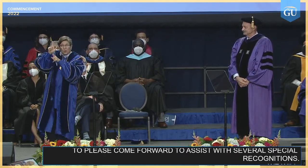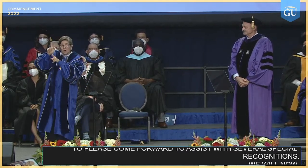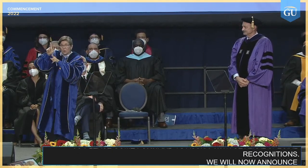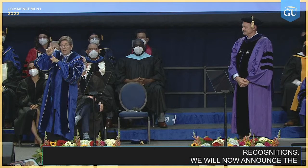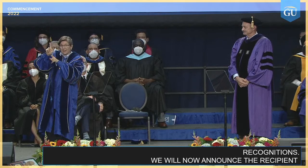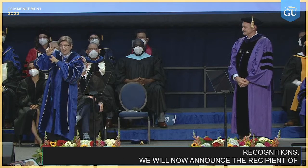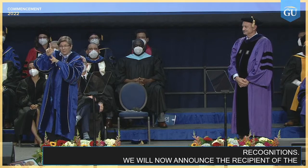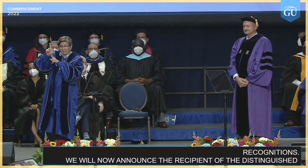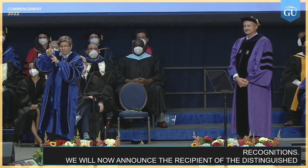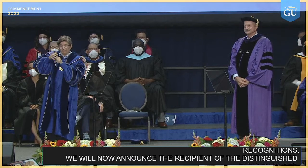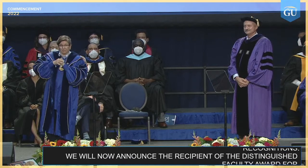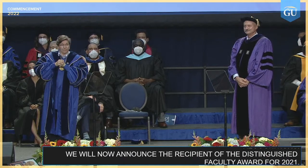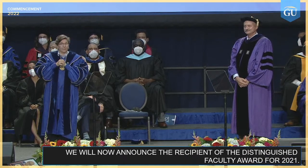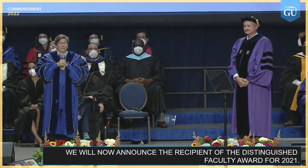2021.